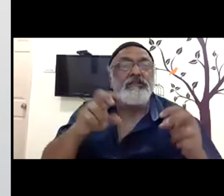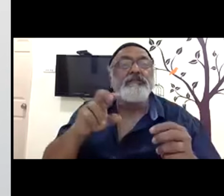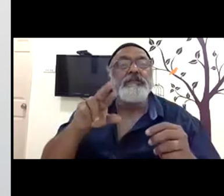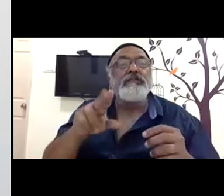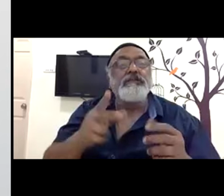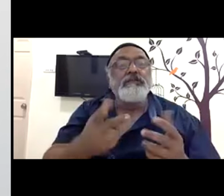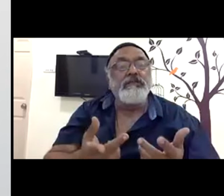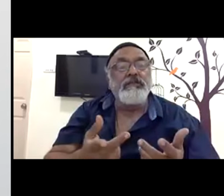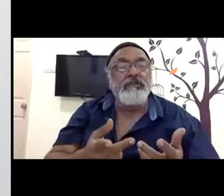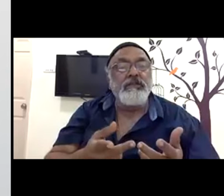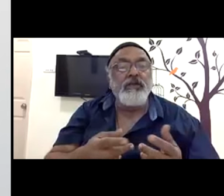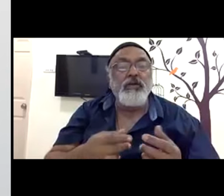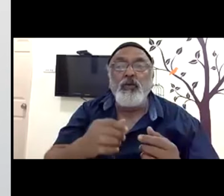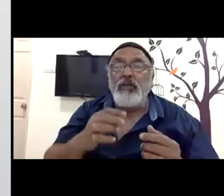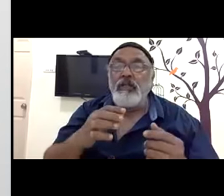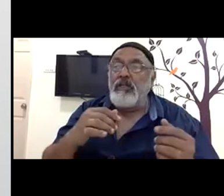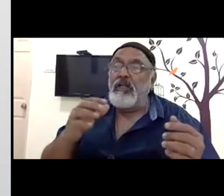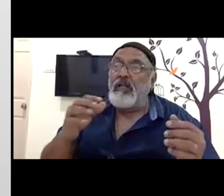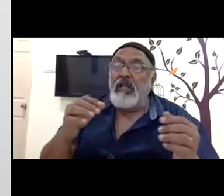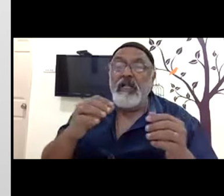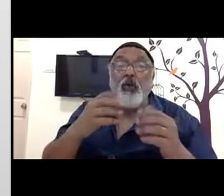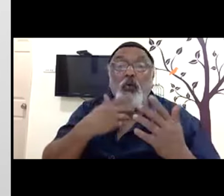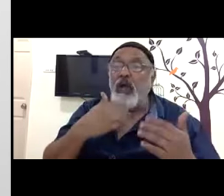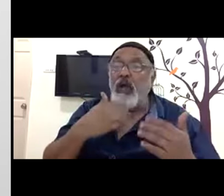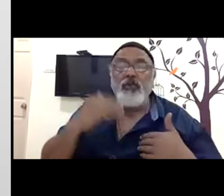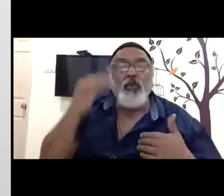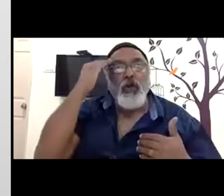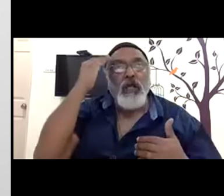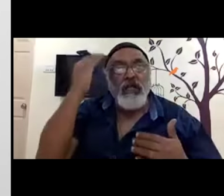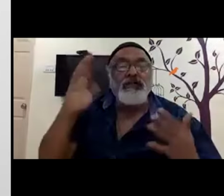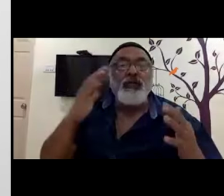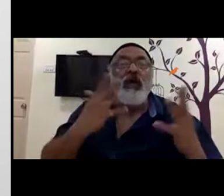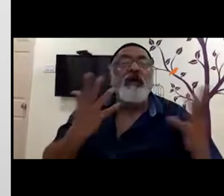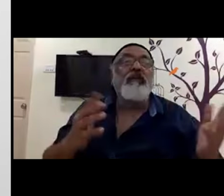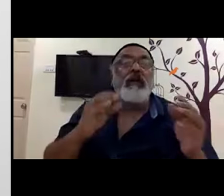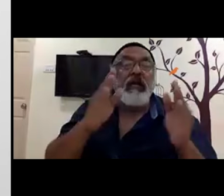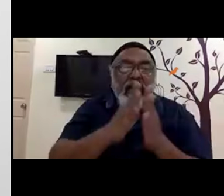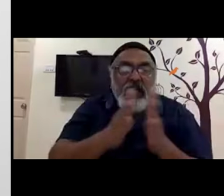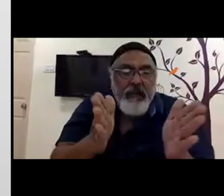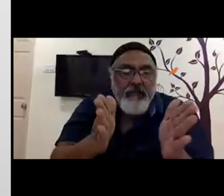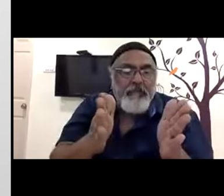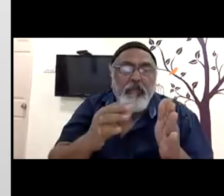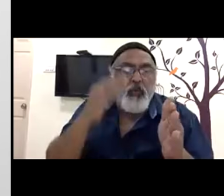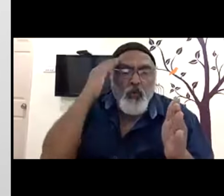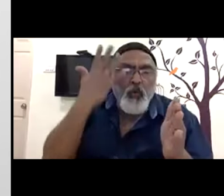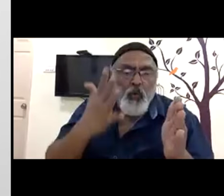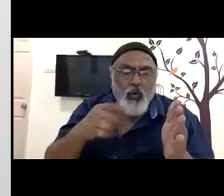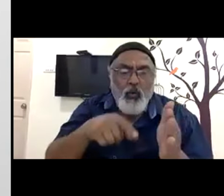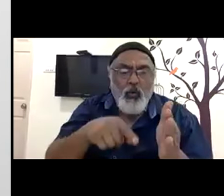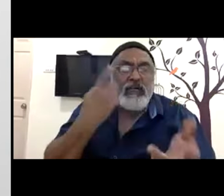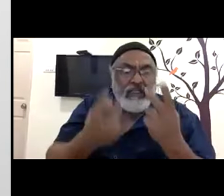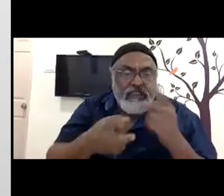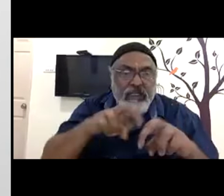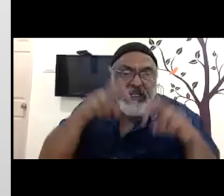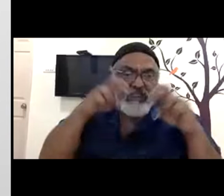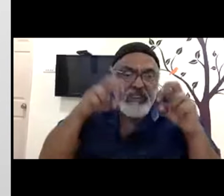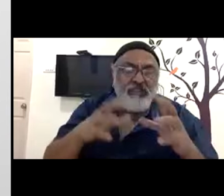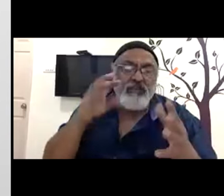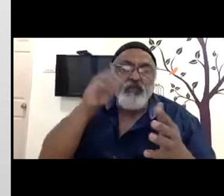the existing gap in the knowledge. Try to fill an existing gap in the knowledge.